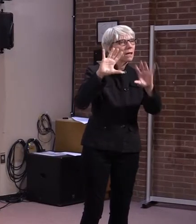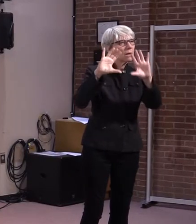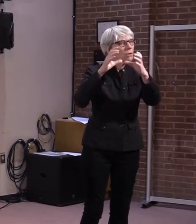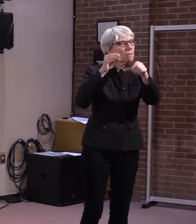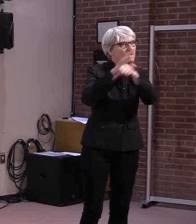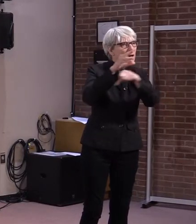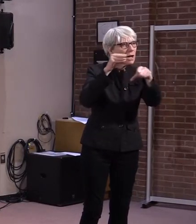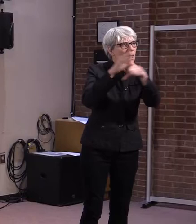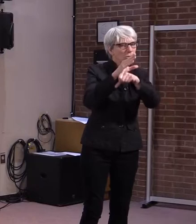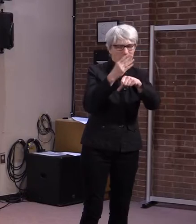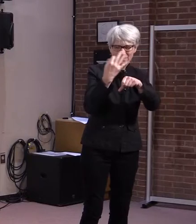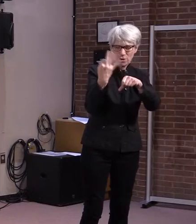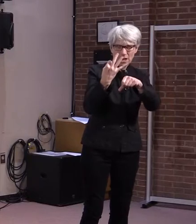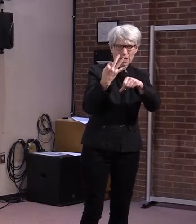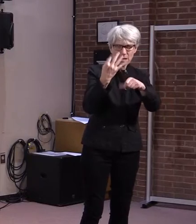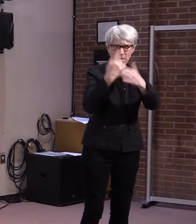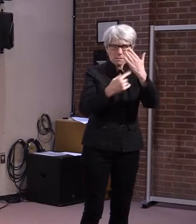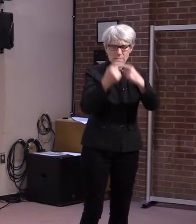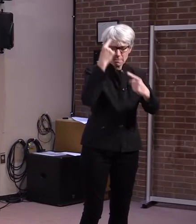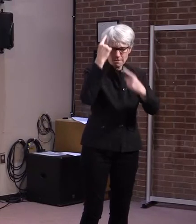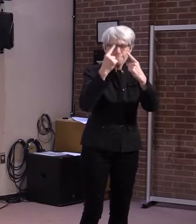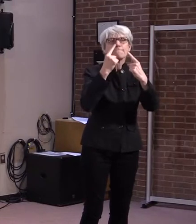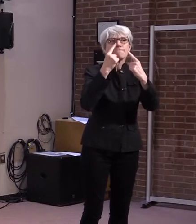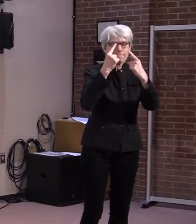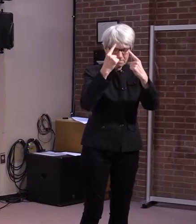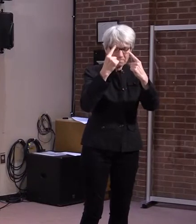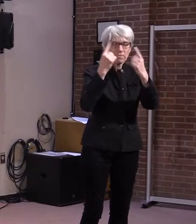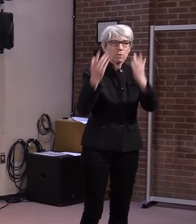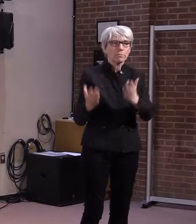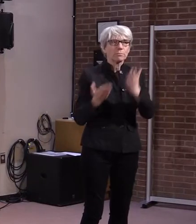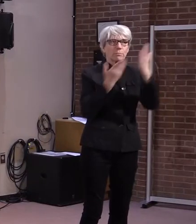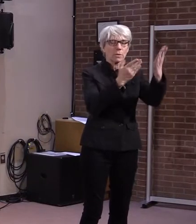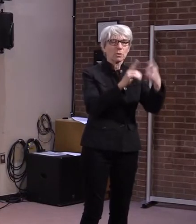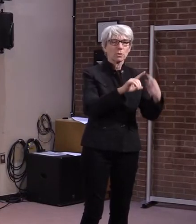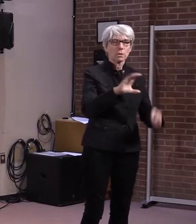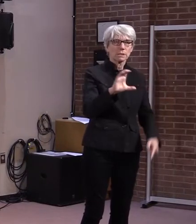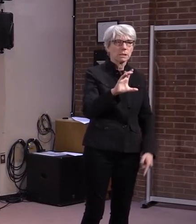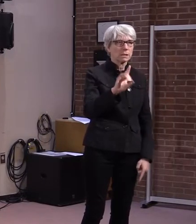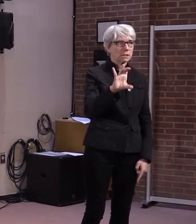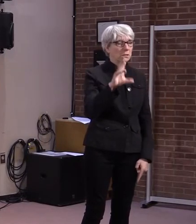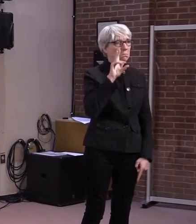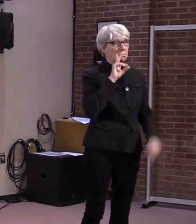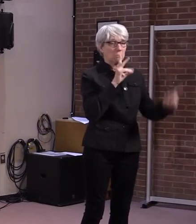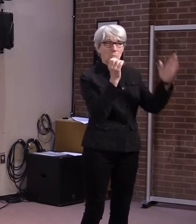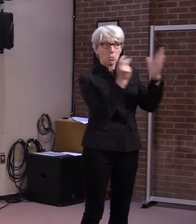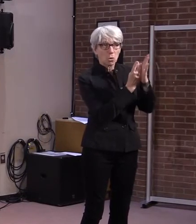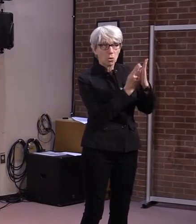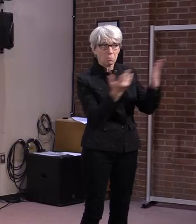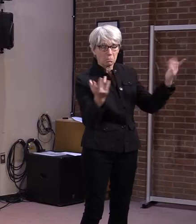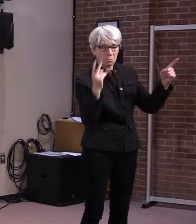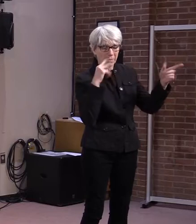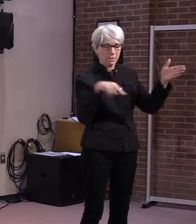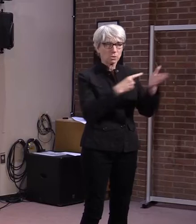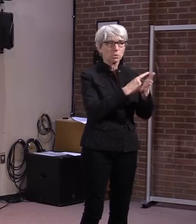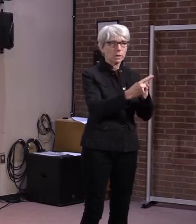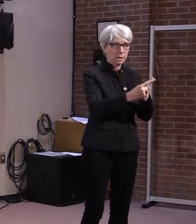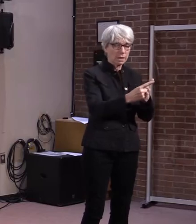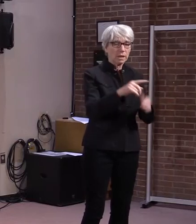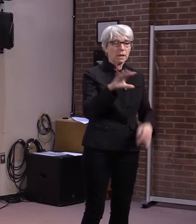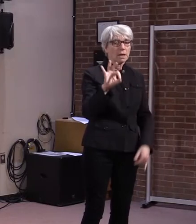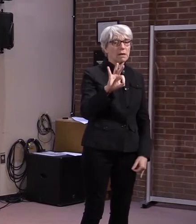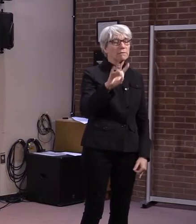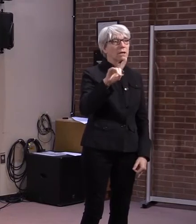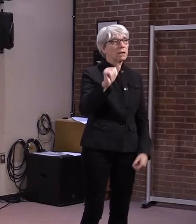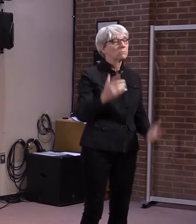Friday. It must now go to the CDC for review and potential approval this week. The FDA's committee recommended